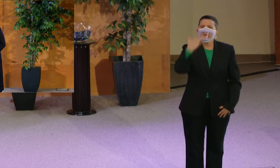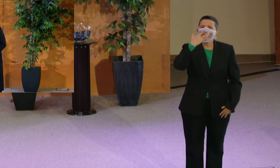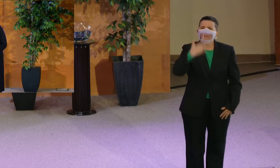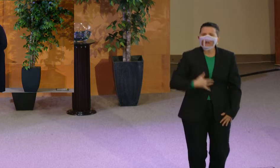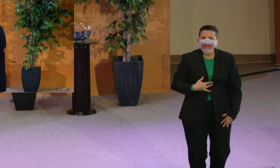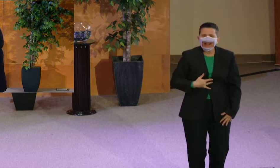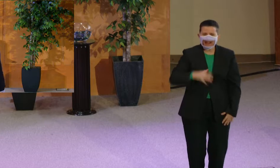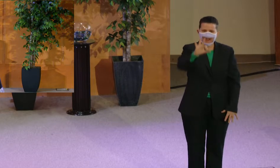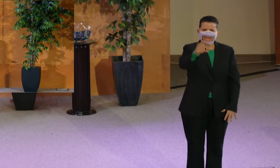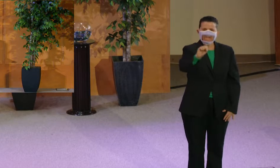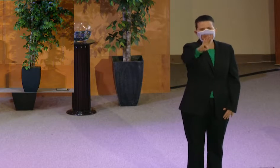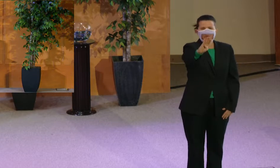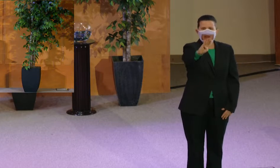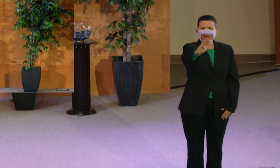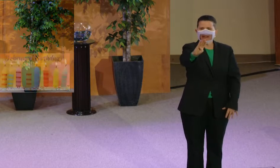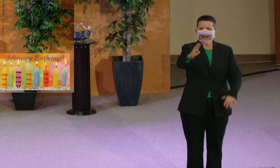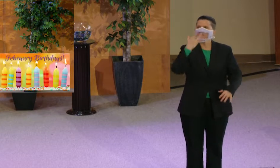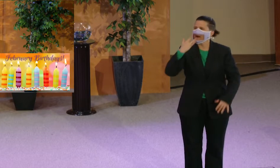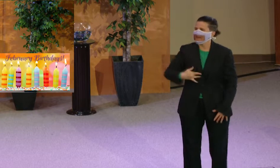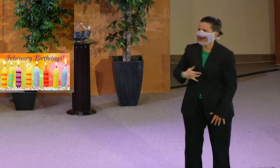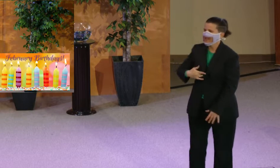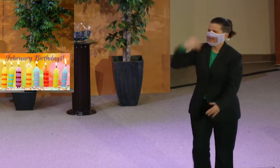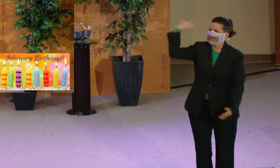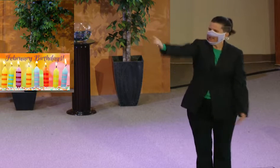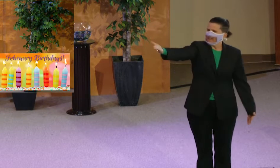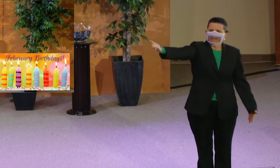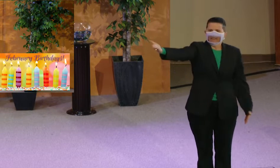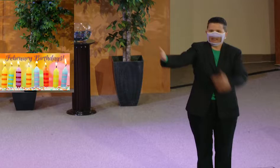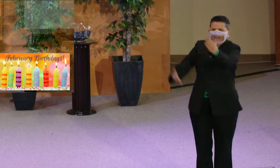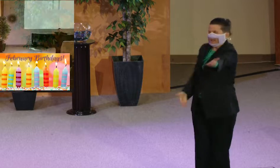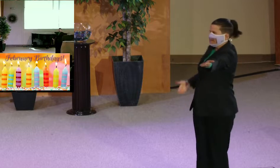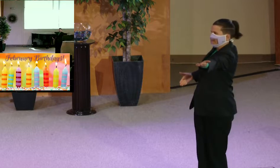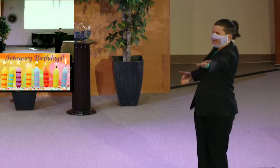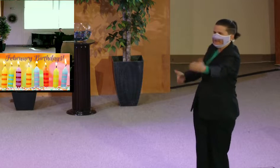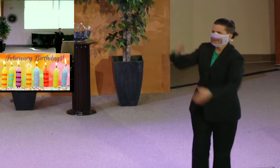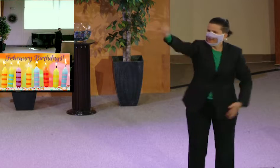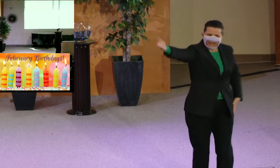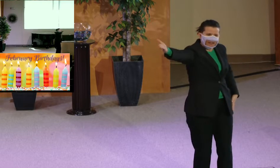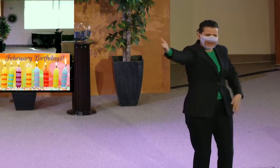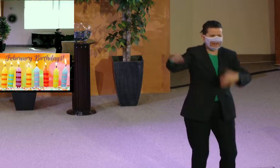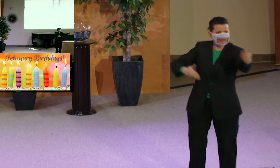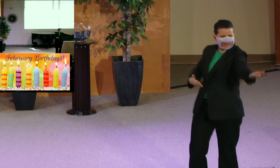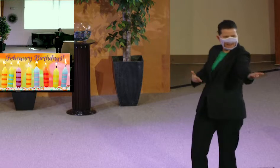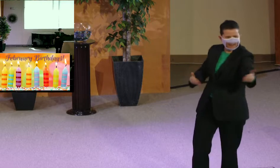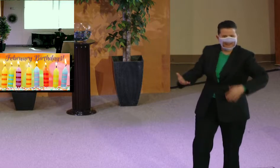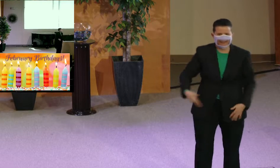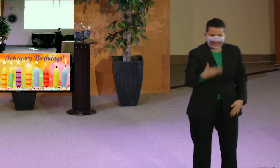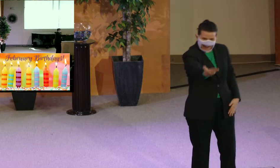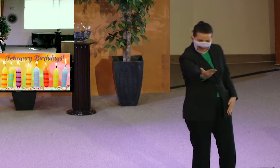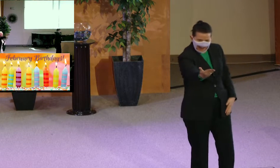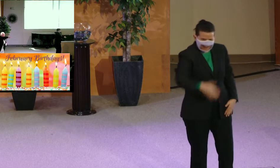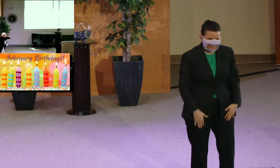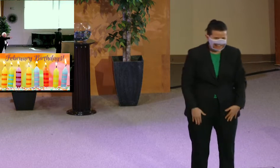it for February? Booyah. Nice. Who else? Booyah. Oh, Nina, great. Nice.